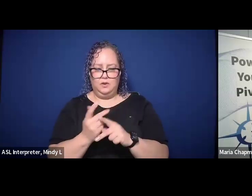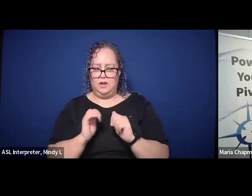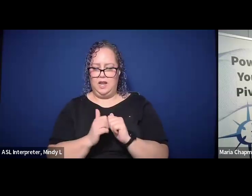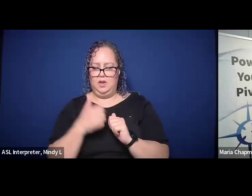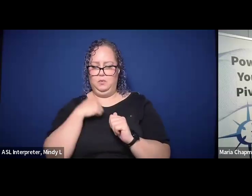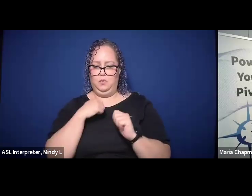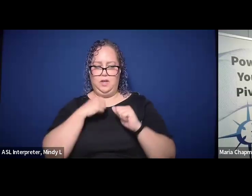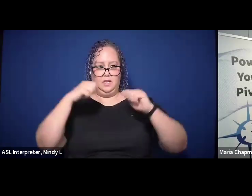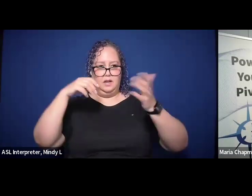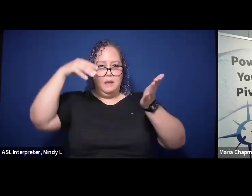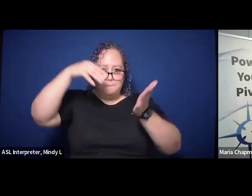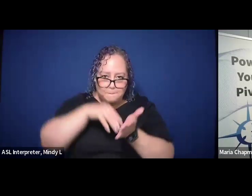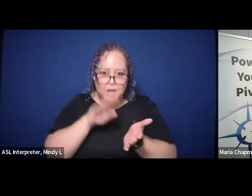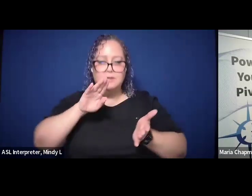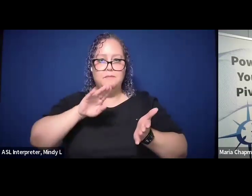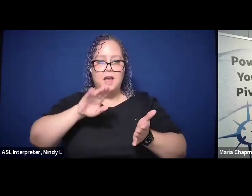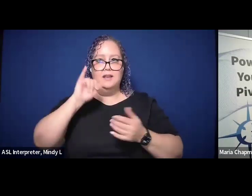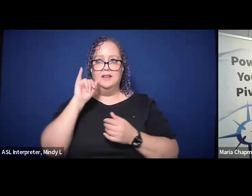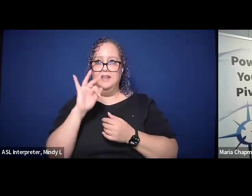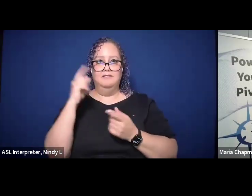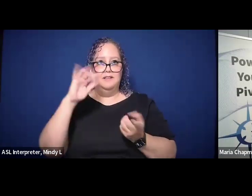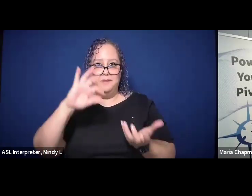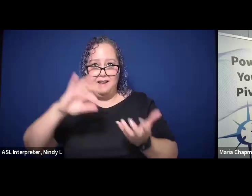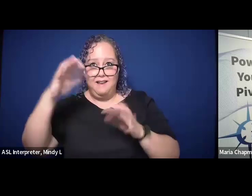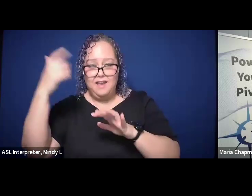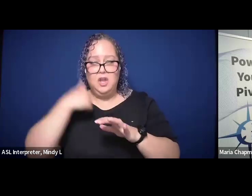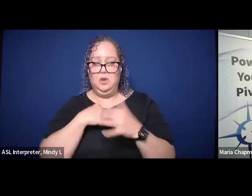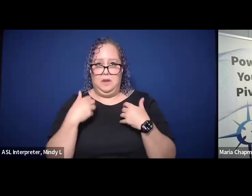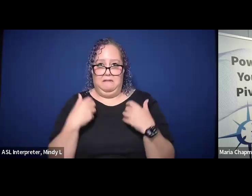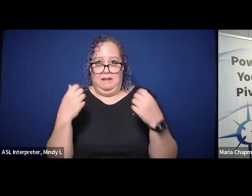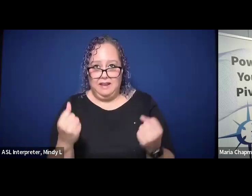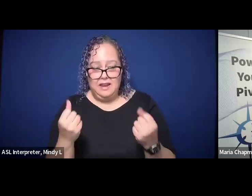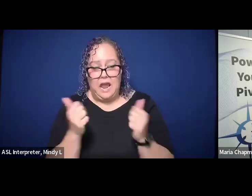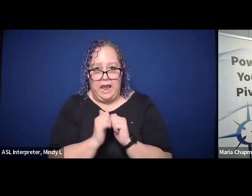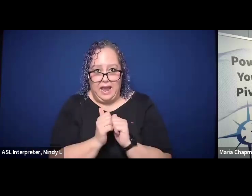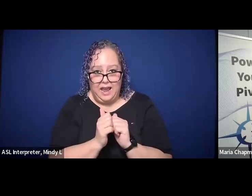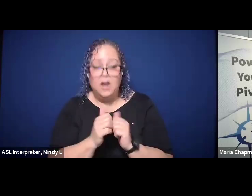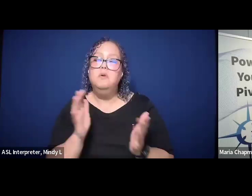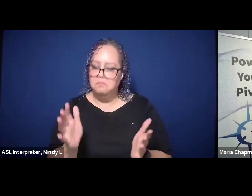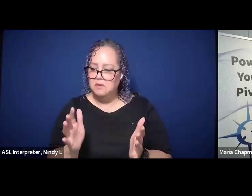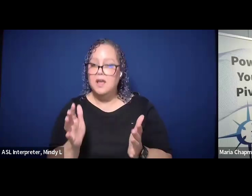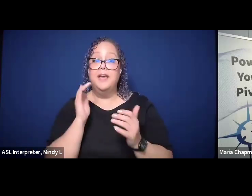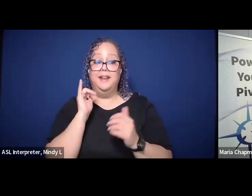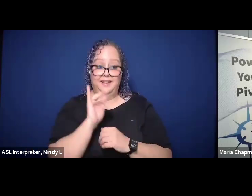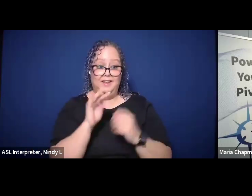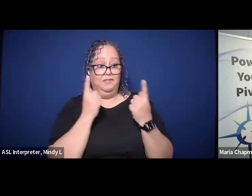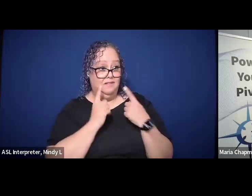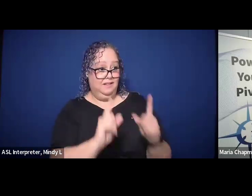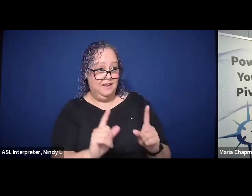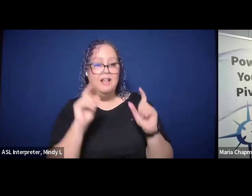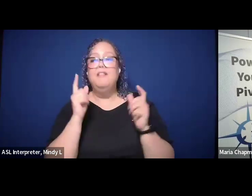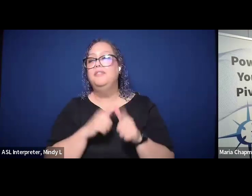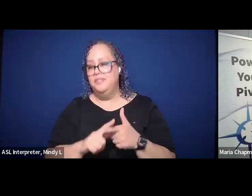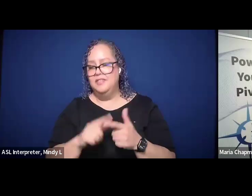life throws curveballs at us, that we will be successful. On the personal side, I am a parent of 5